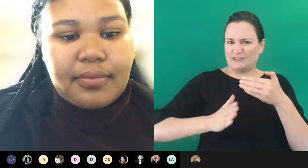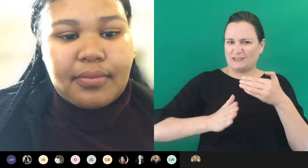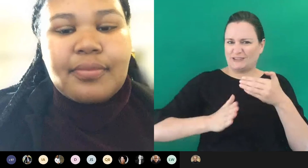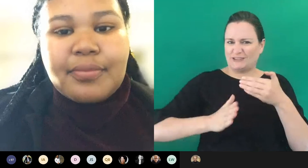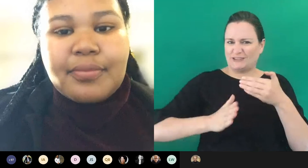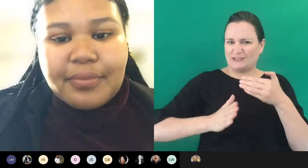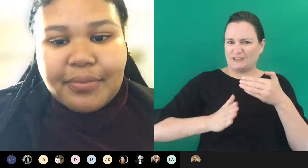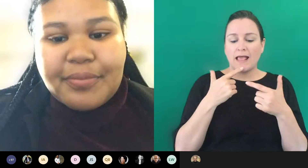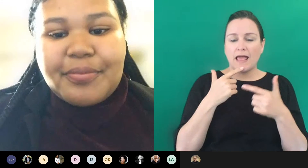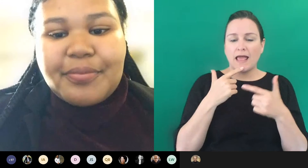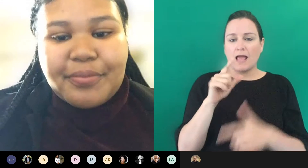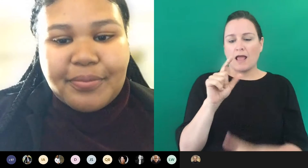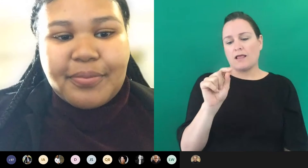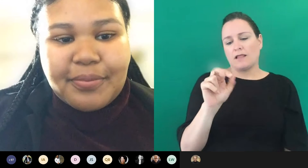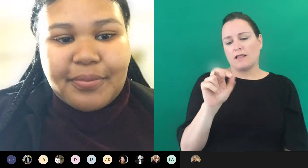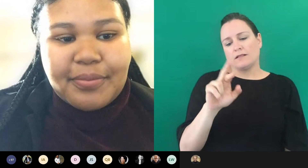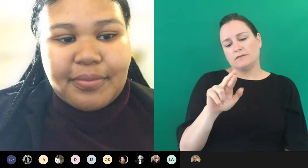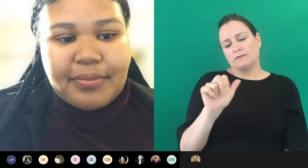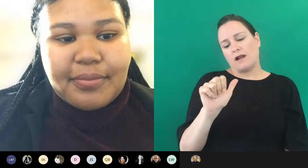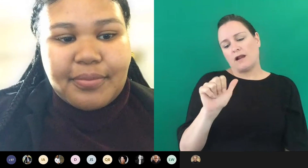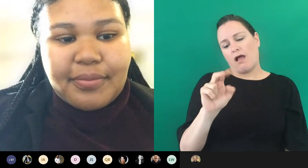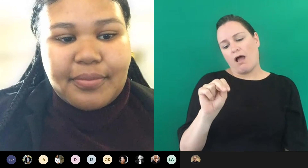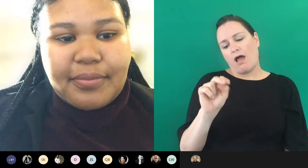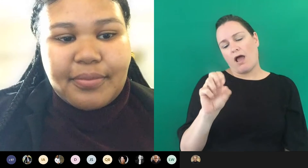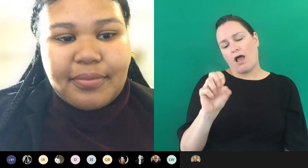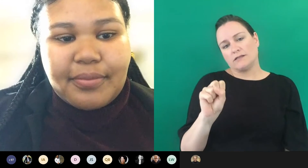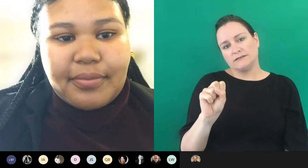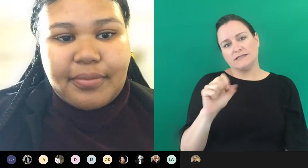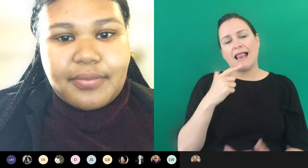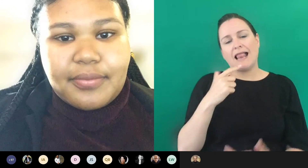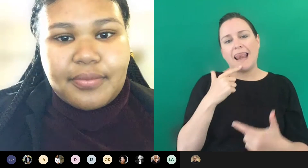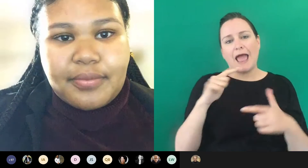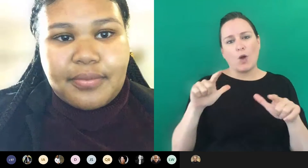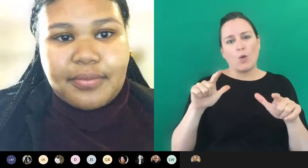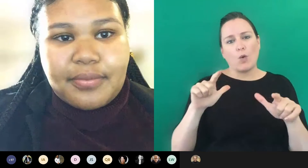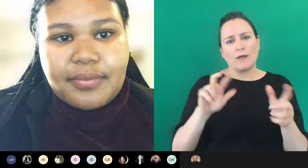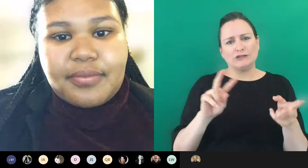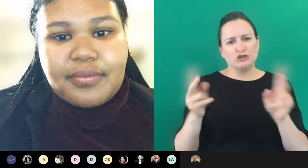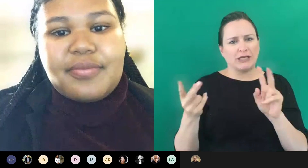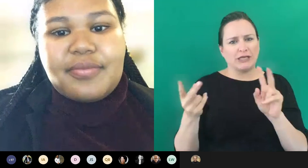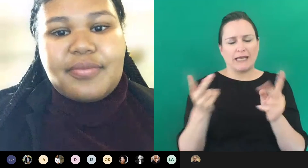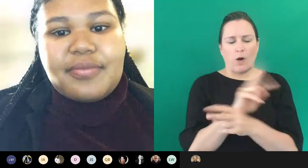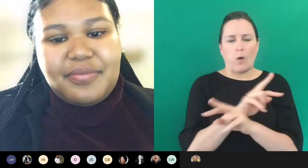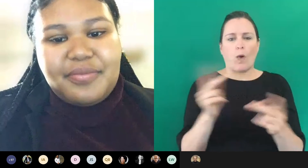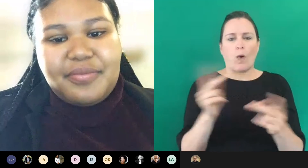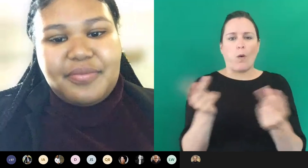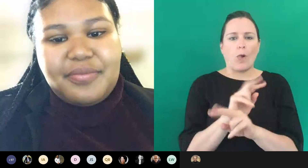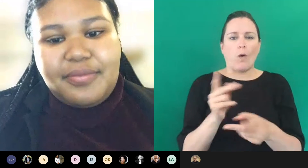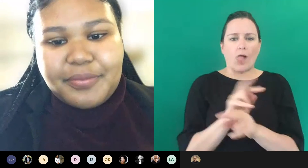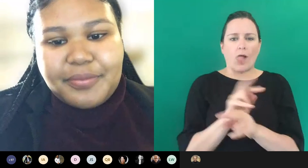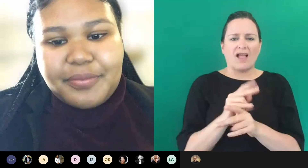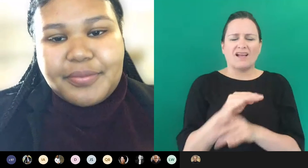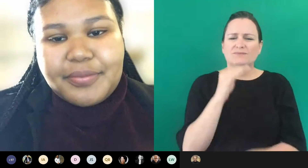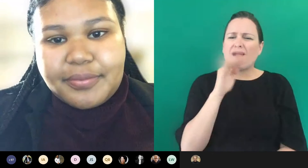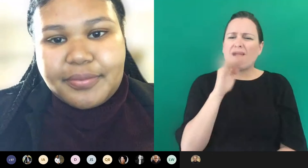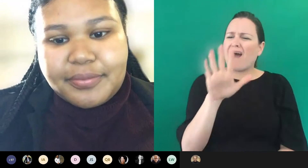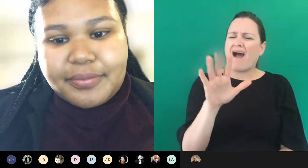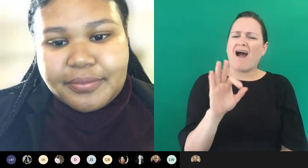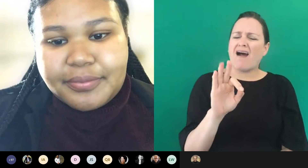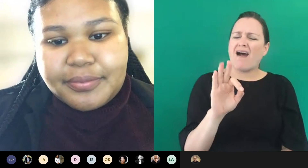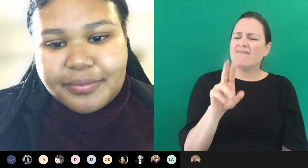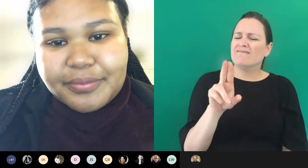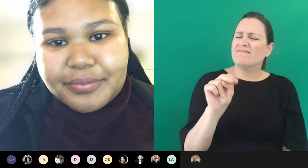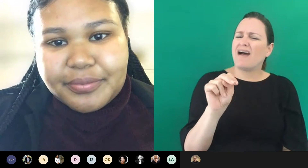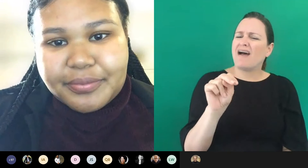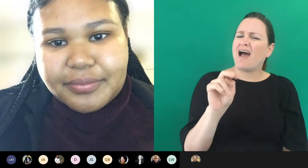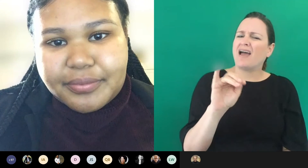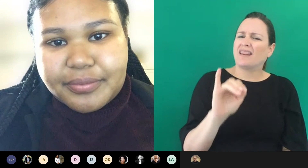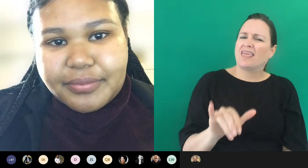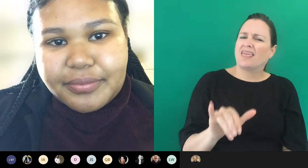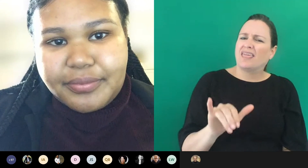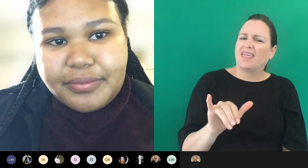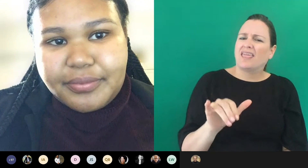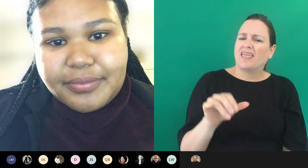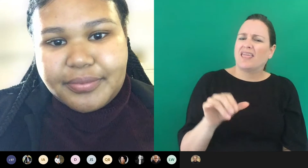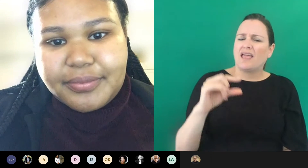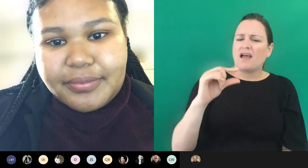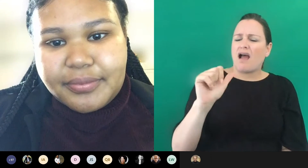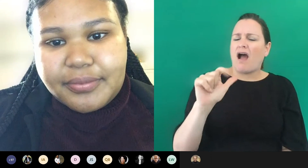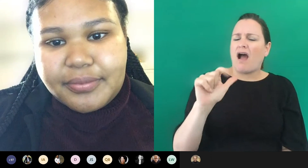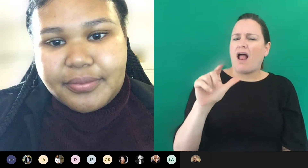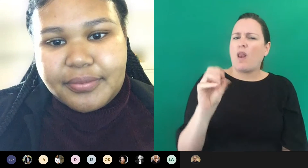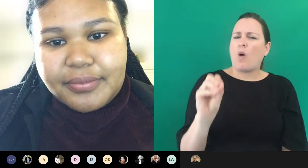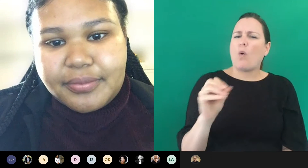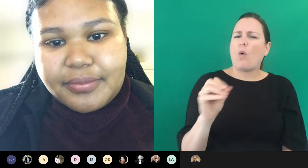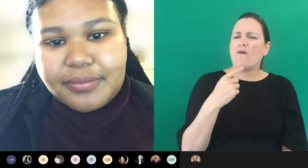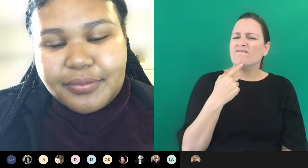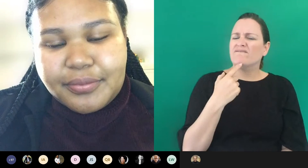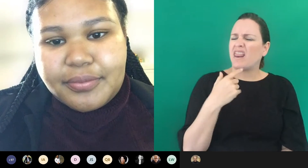many people will say translanguaging is fanaka law, you are just going to, there's no academic language. And going back to the point